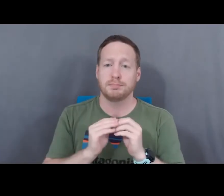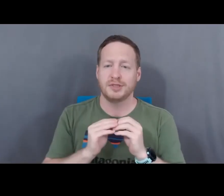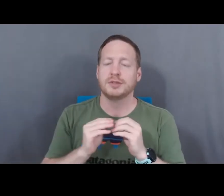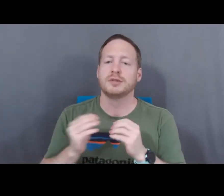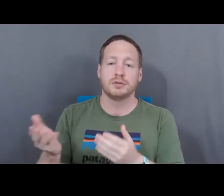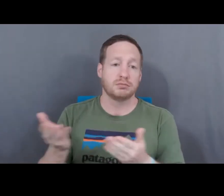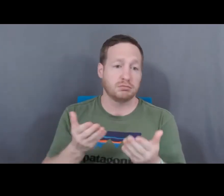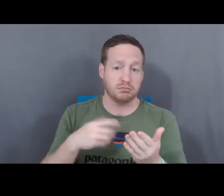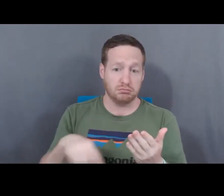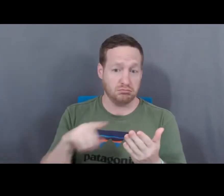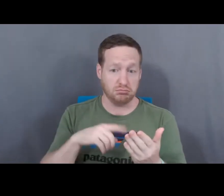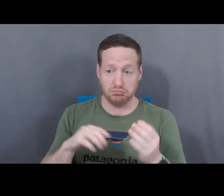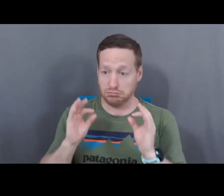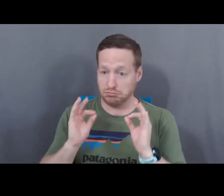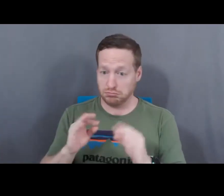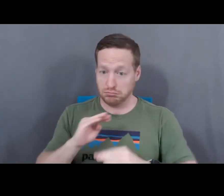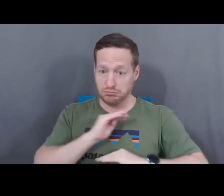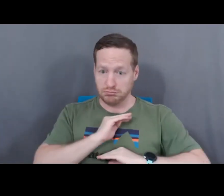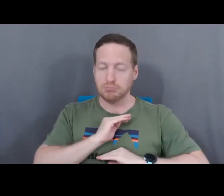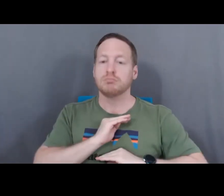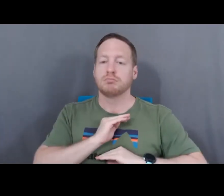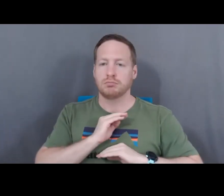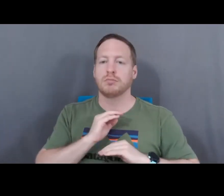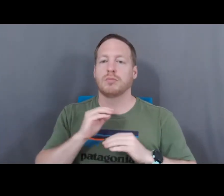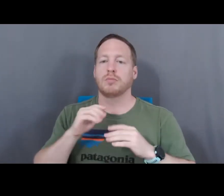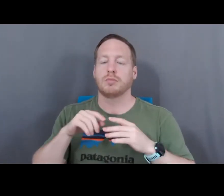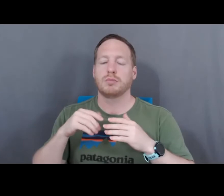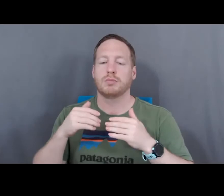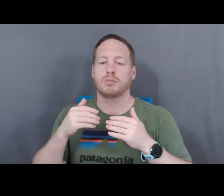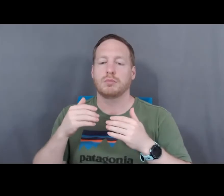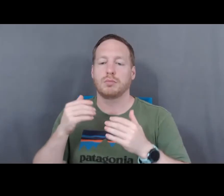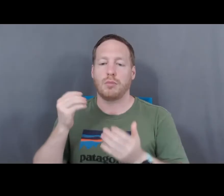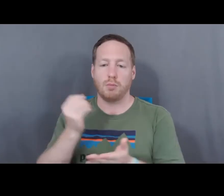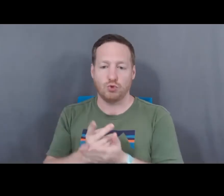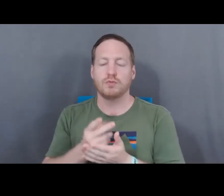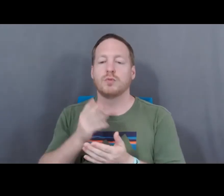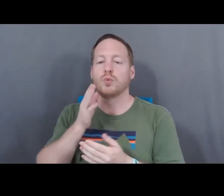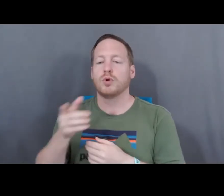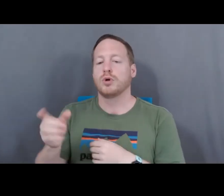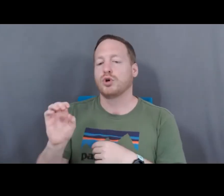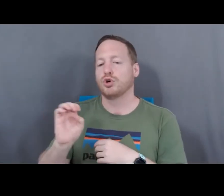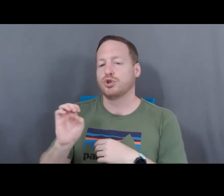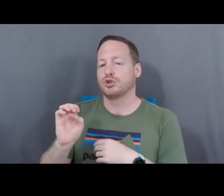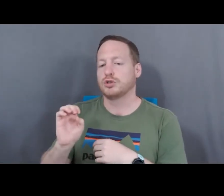And then at our next meeting, we'll bring that to the committee to make sure everyone is on par. And we'll go ahead and approve